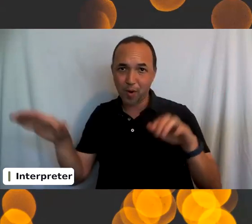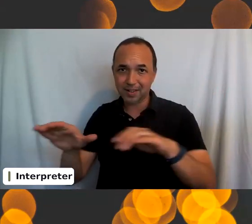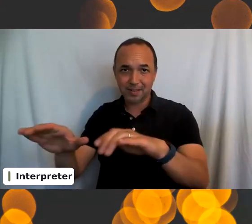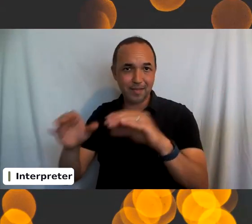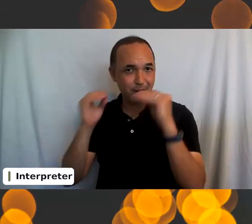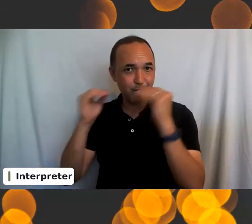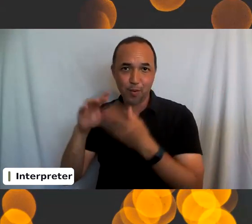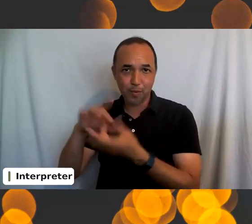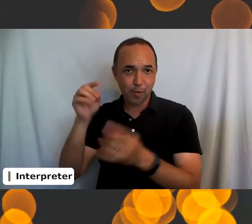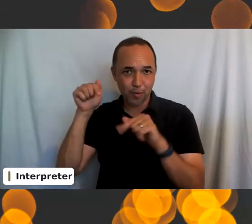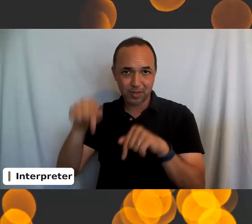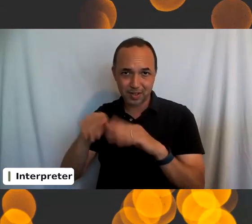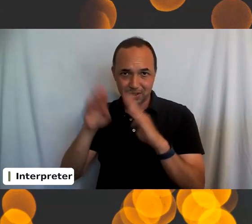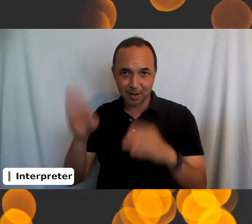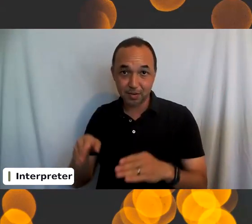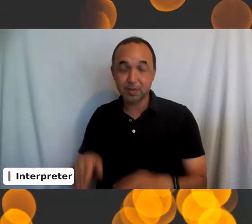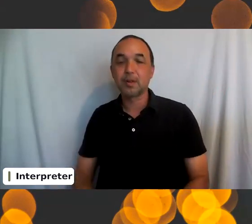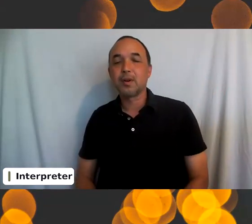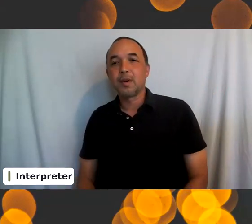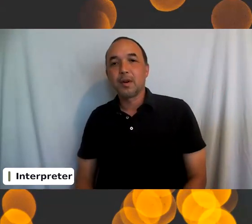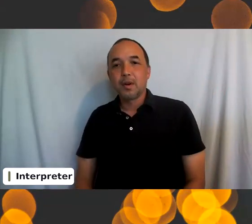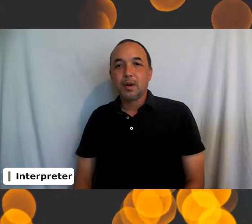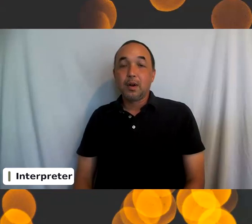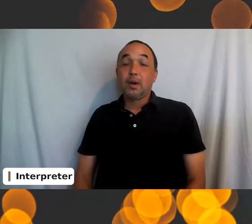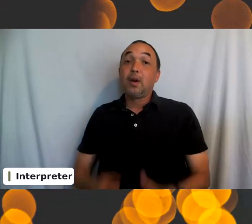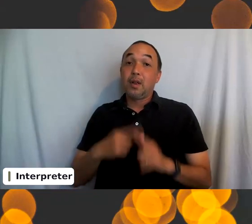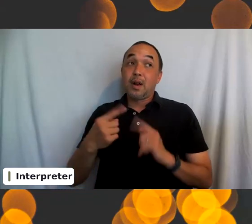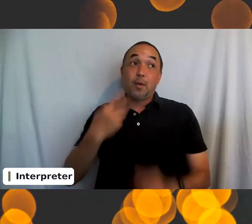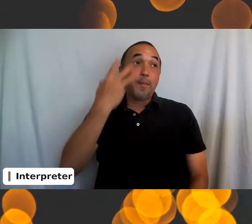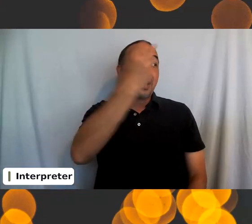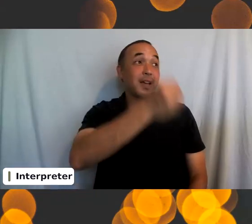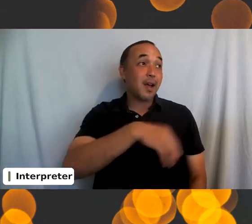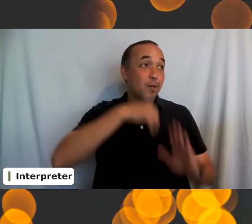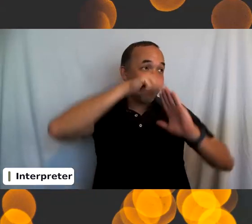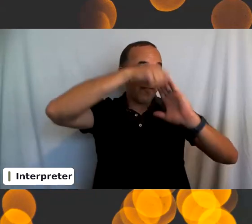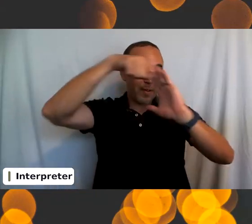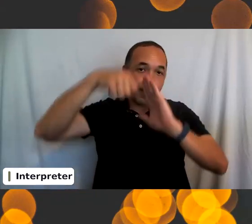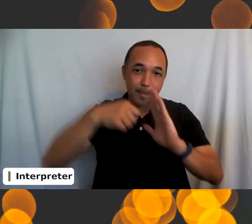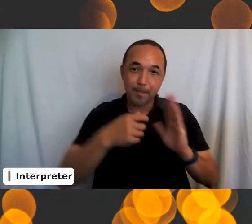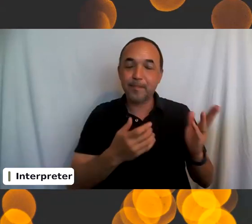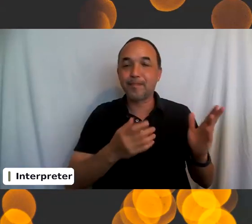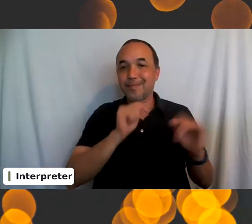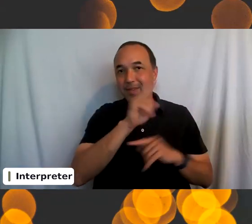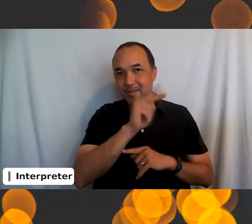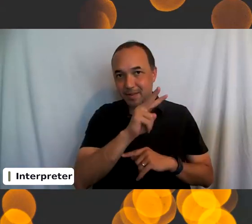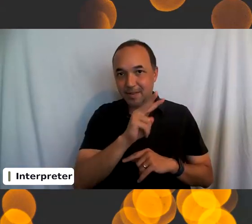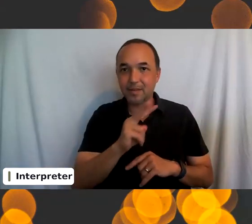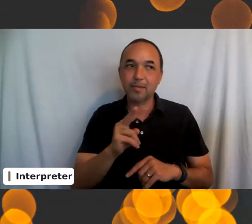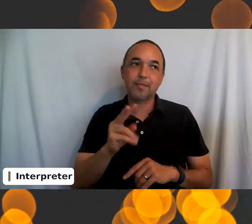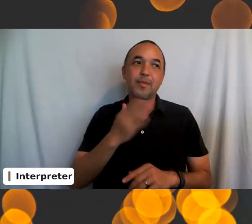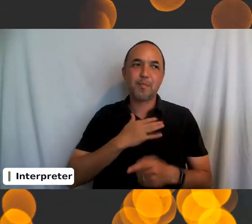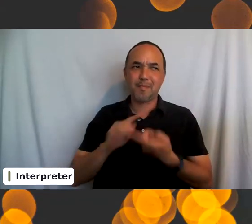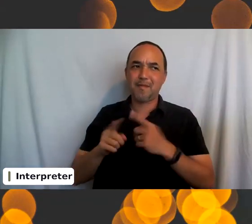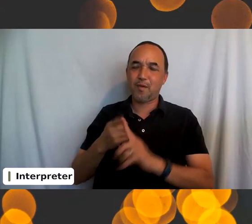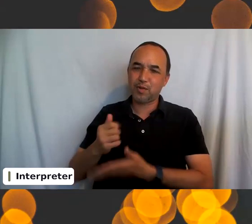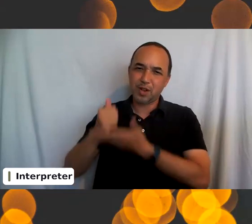And so then I went back out on the road to film, and I had a friend who was helping me with like housework while I